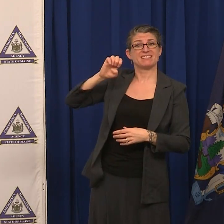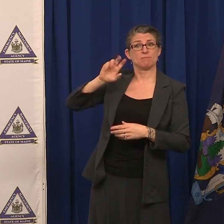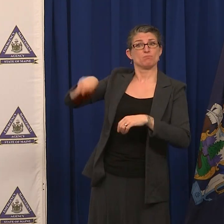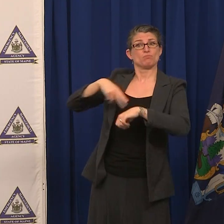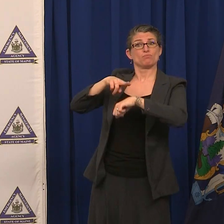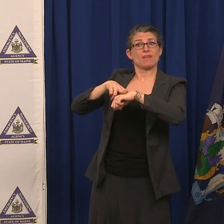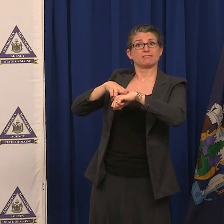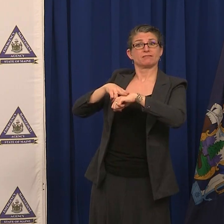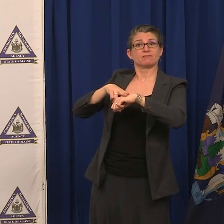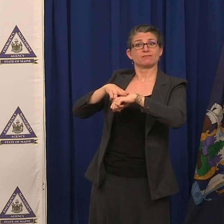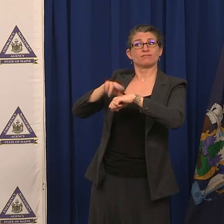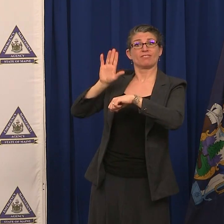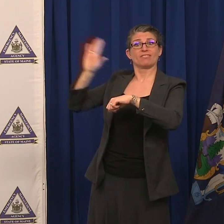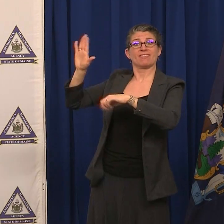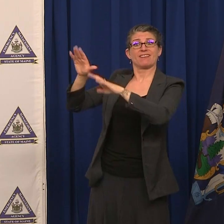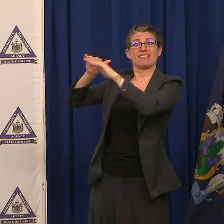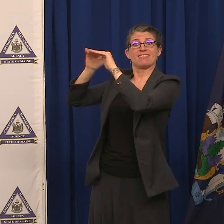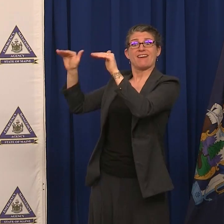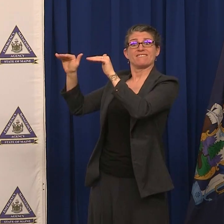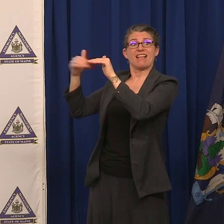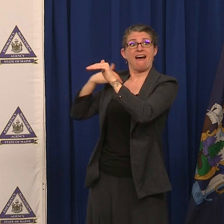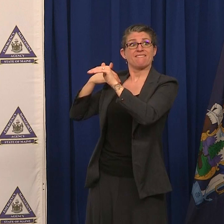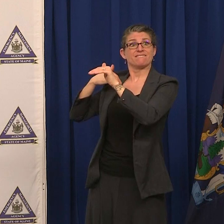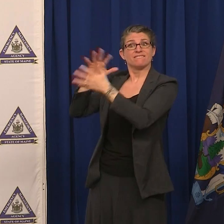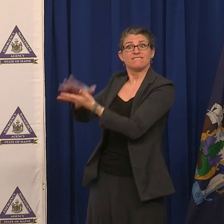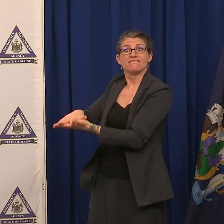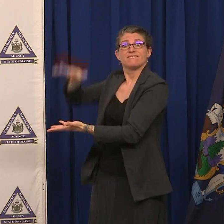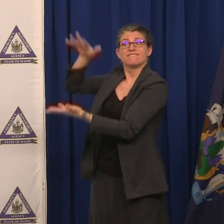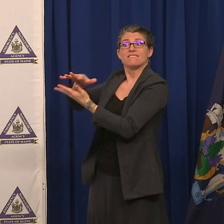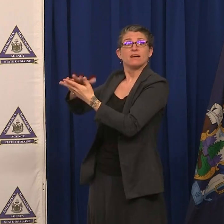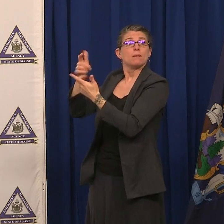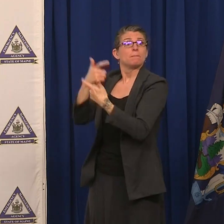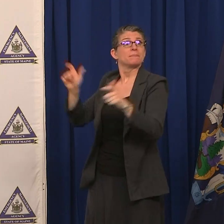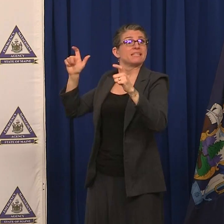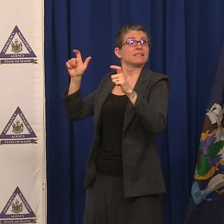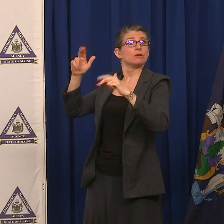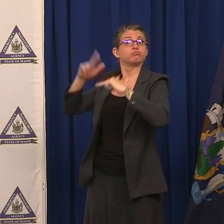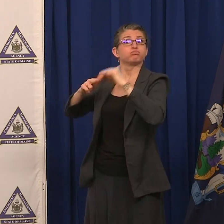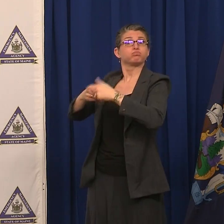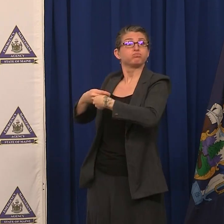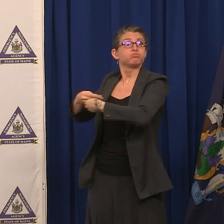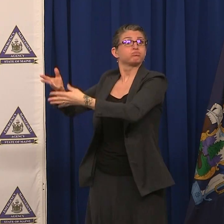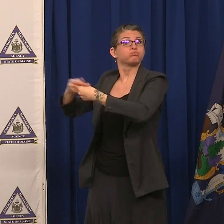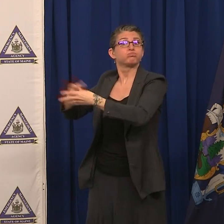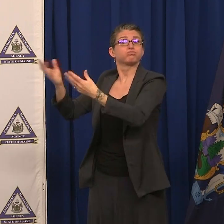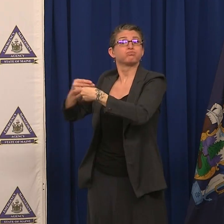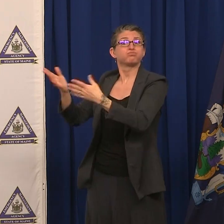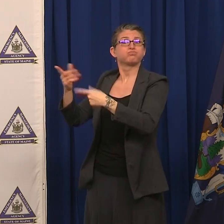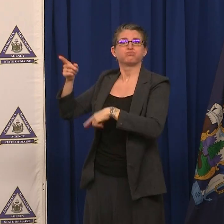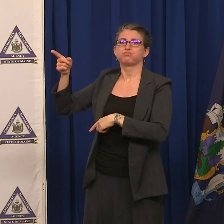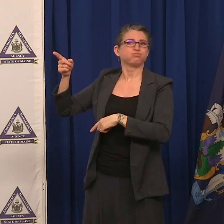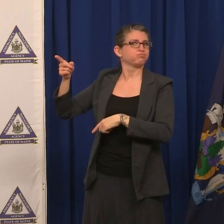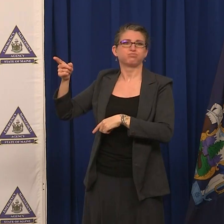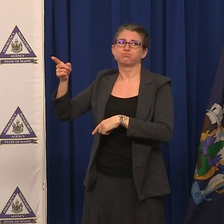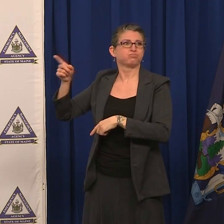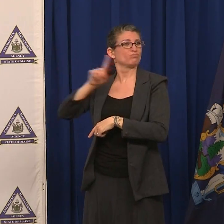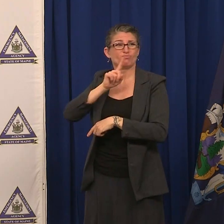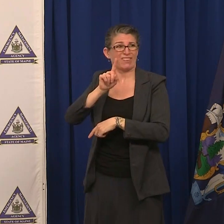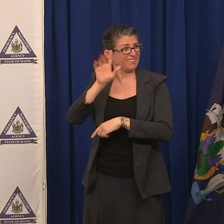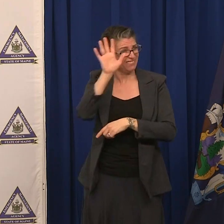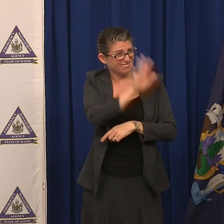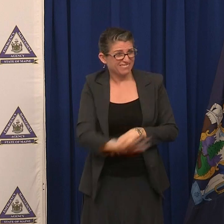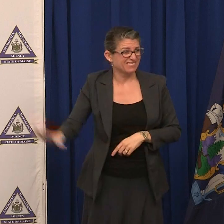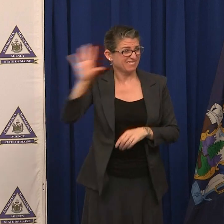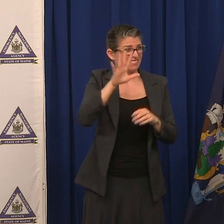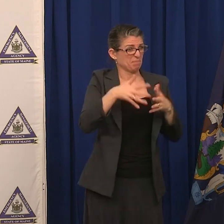states pitting themselves against one another, which is almost the last thing you want in a situation like this. So we